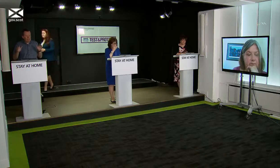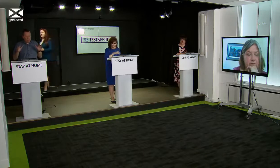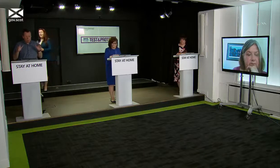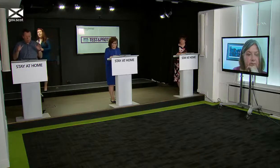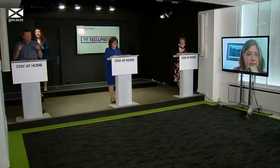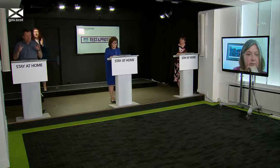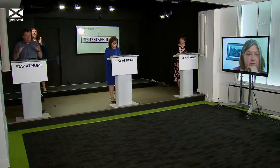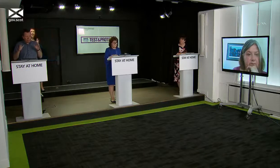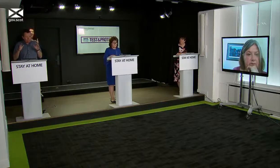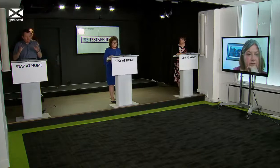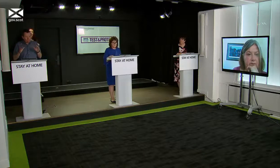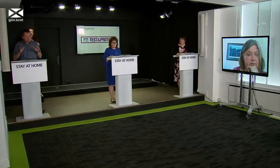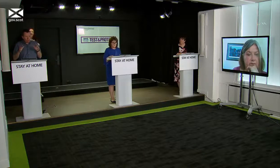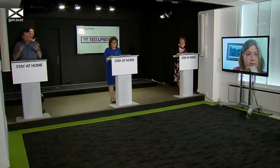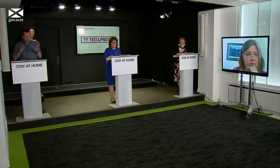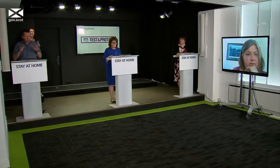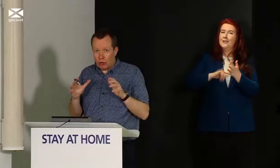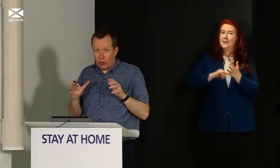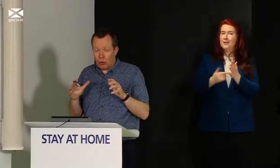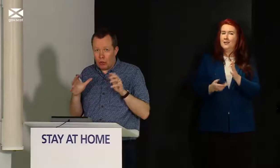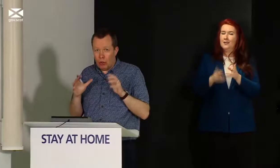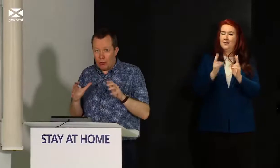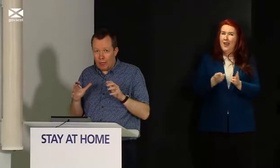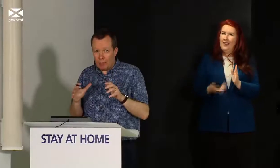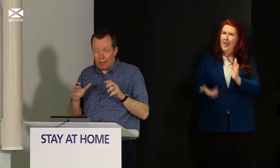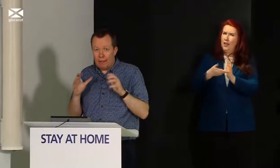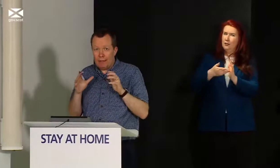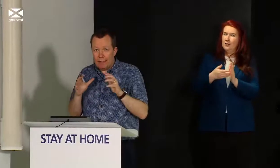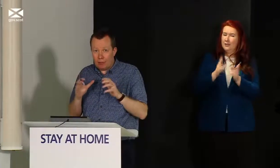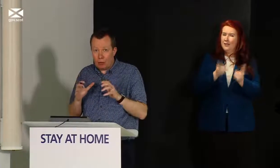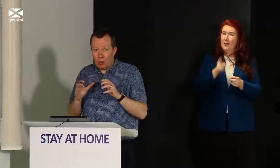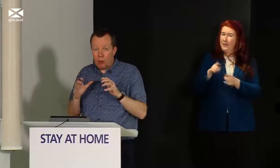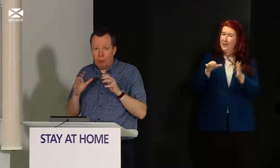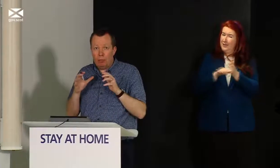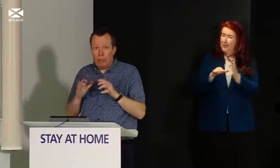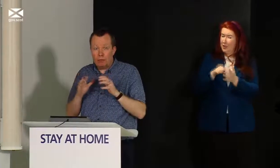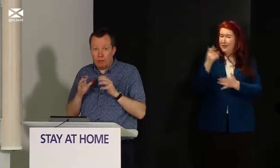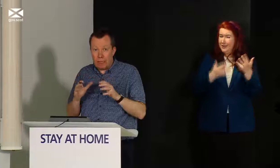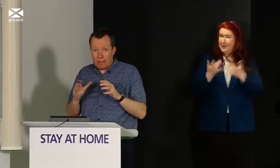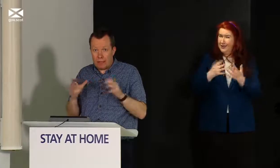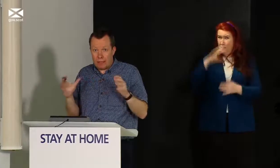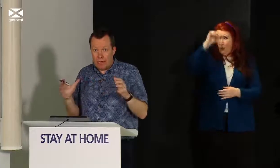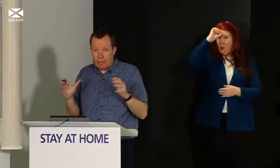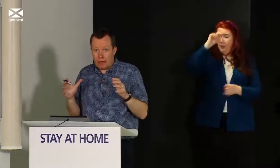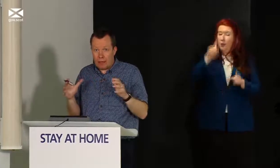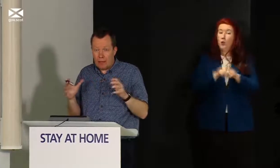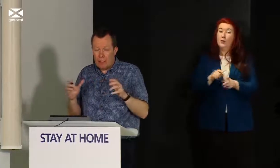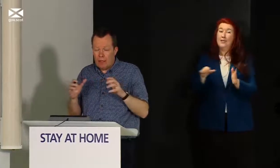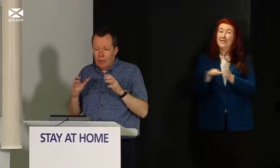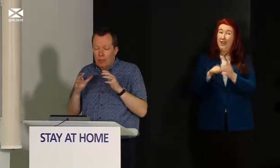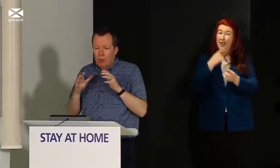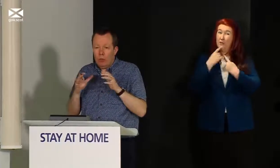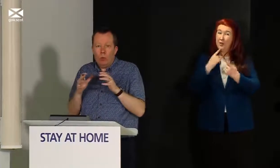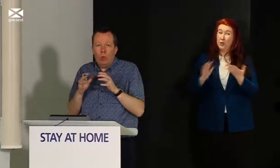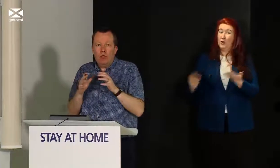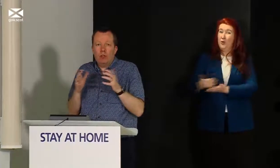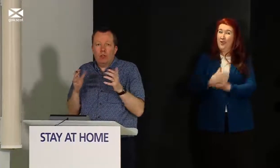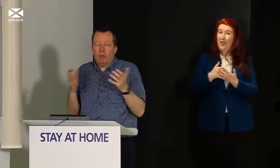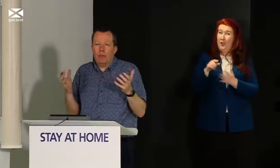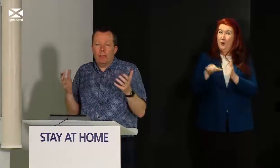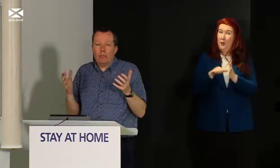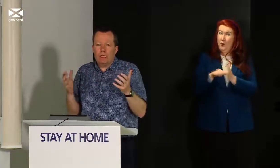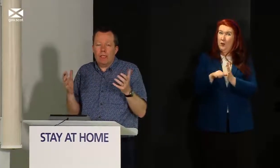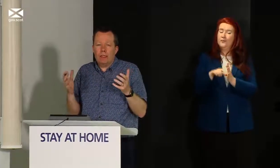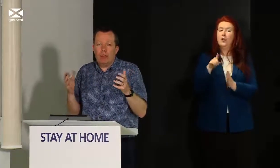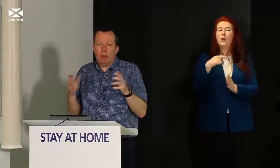deaths is a really difficult statistical concept and a difficult piece of data to gather. We